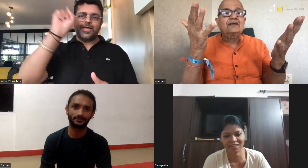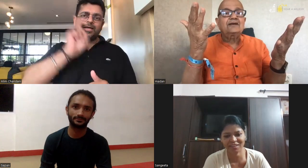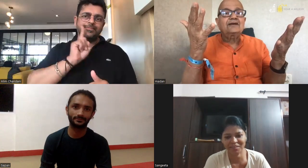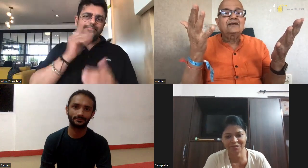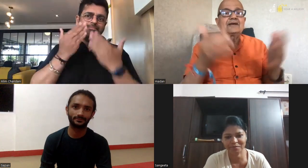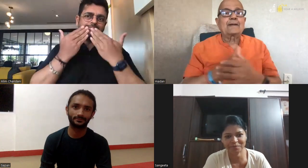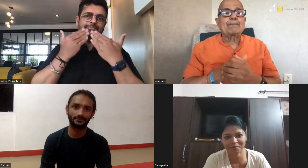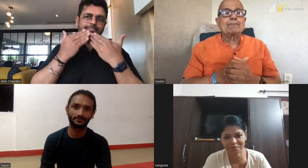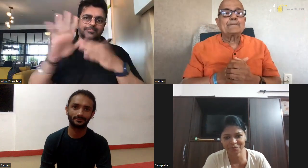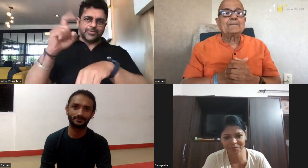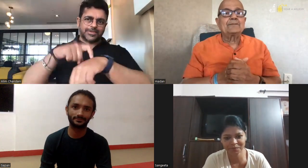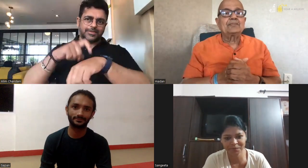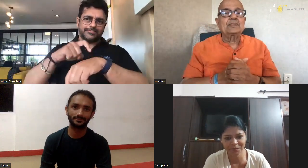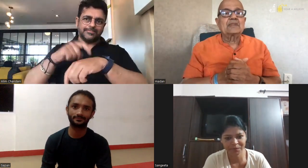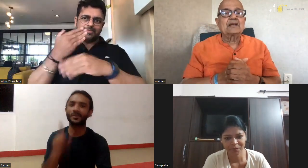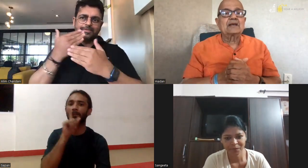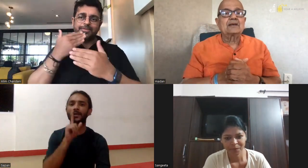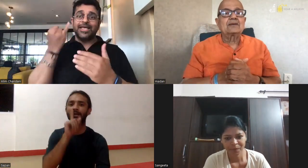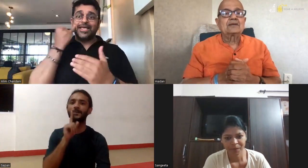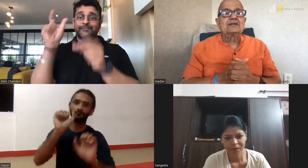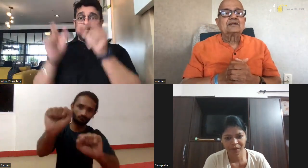Yeah, sure.